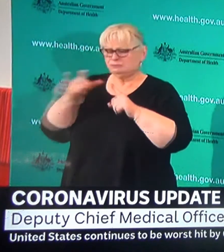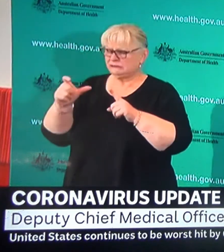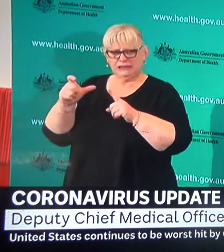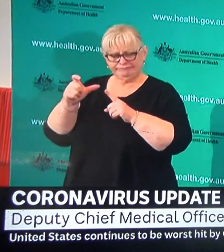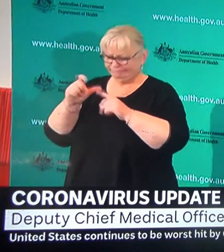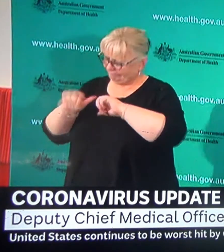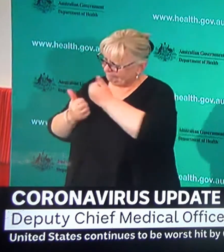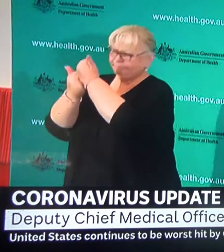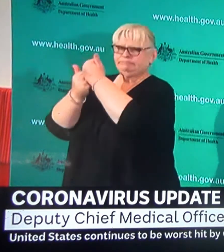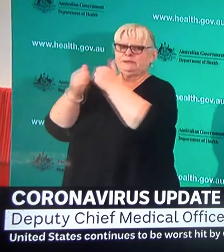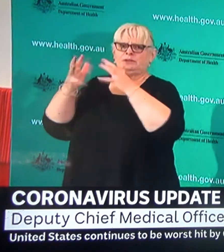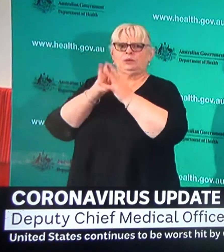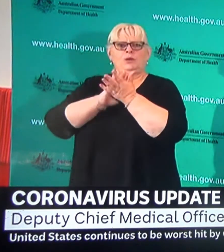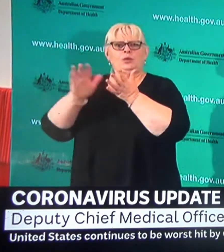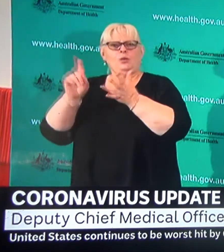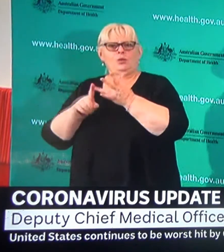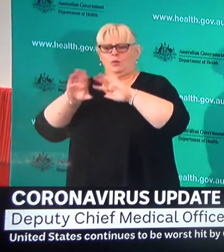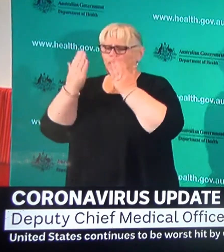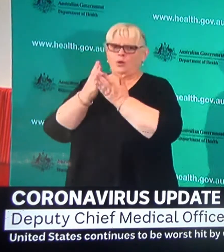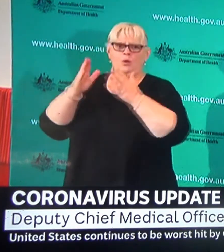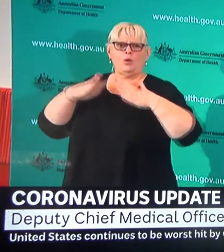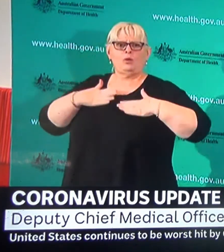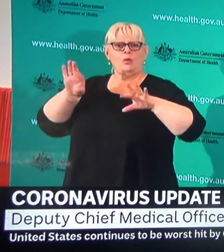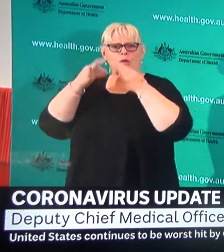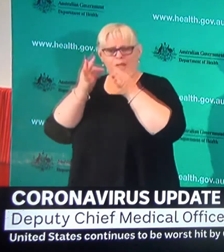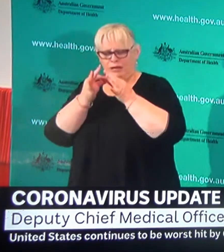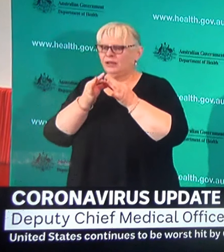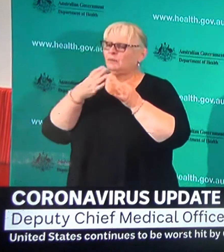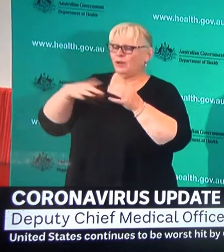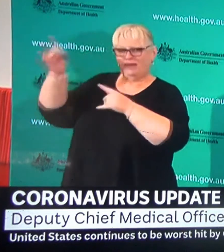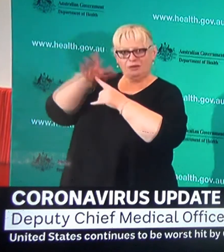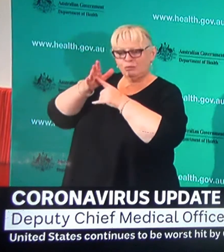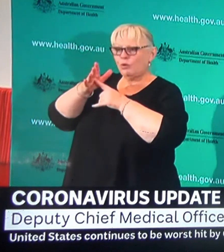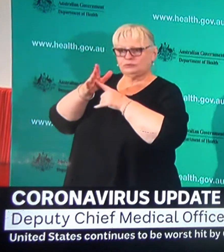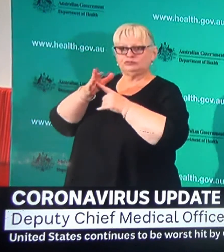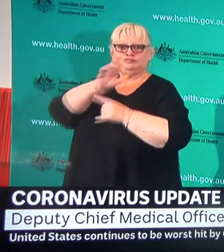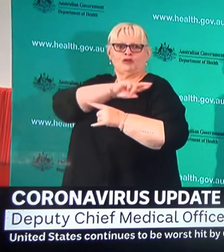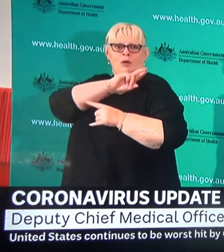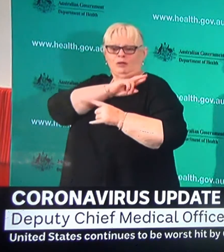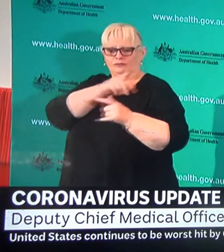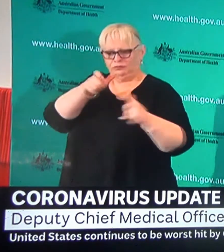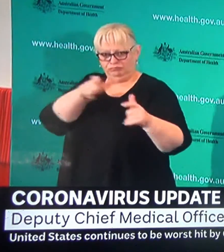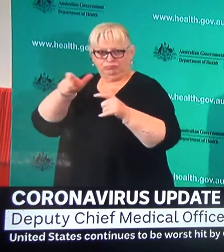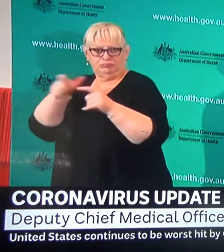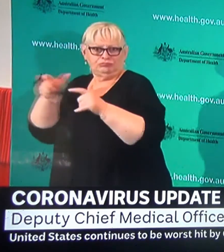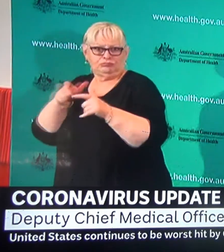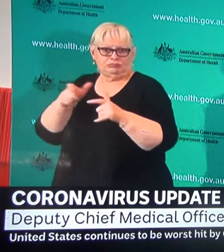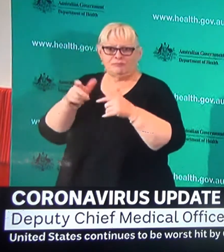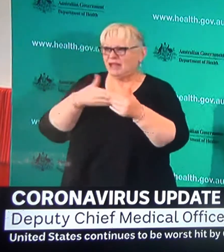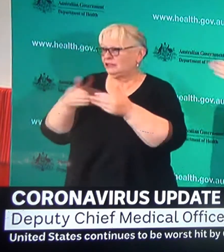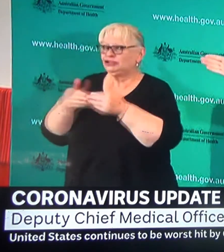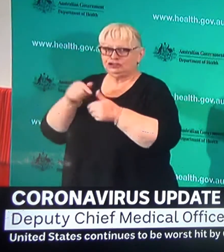100% backs the role of the World Health Organisation in providing a key role in managing this COVID-19